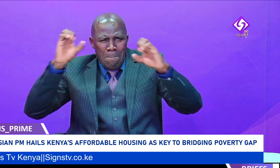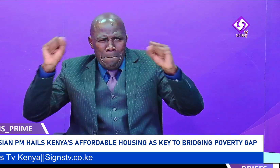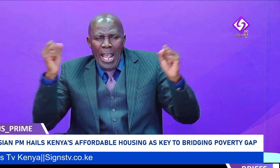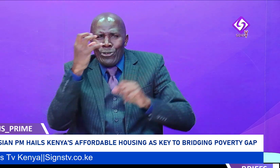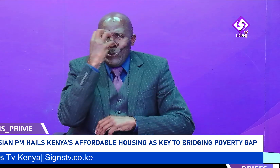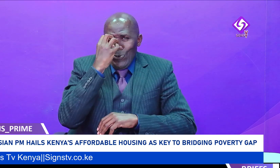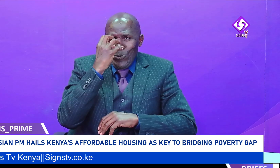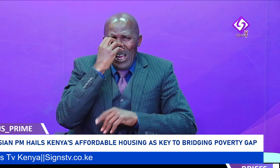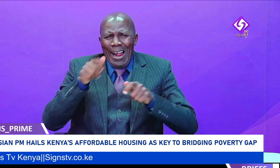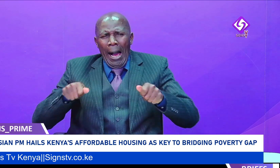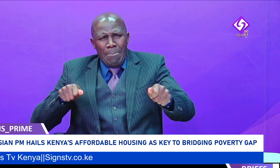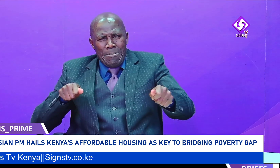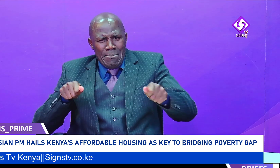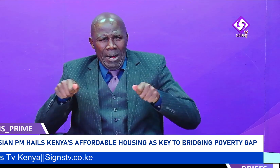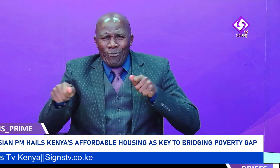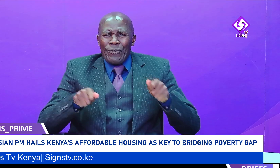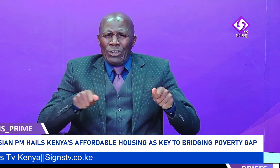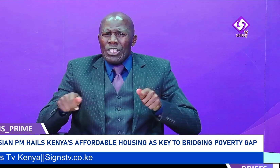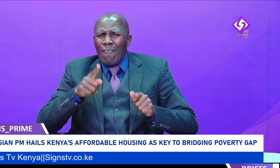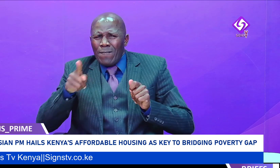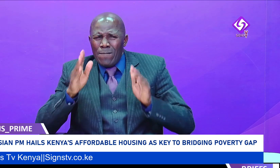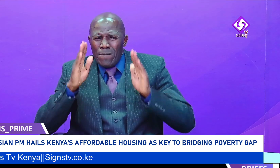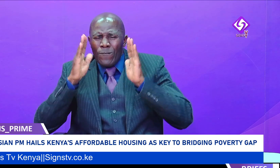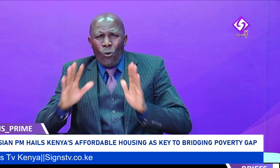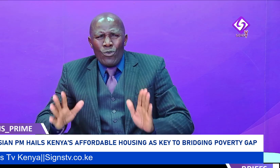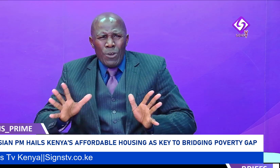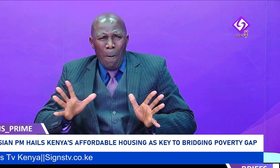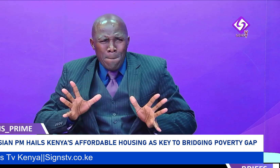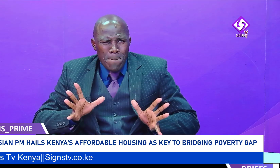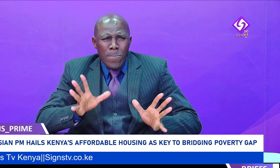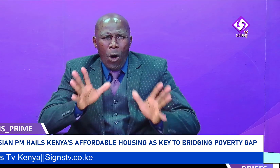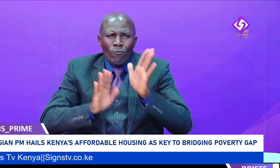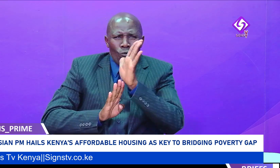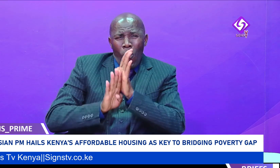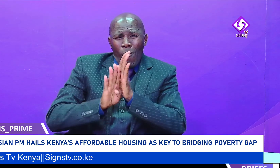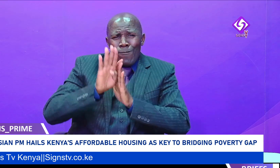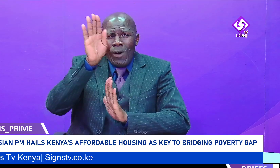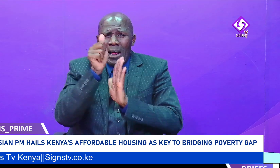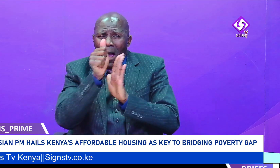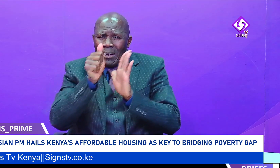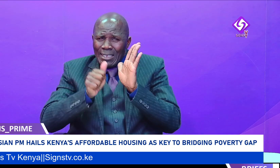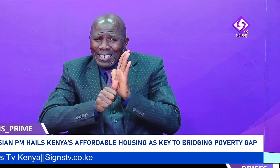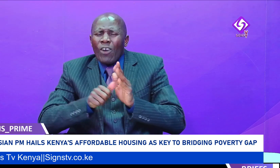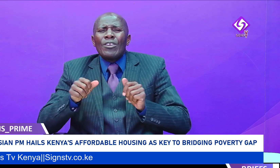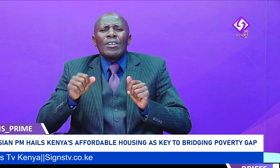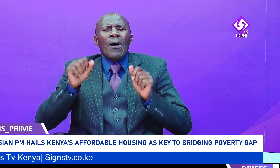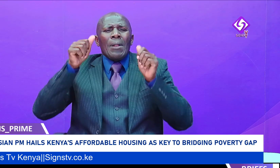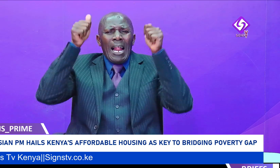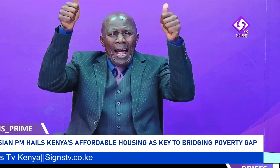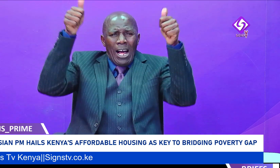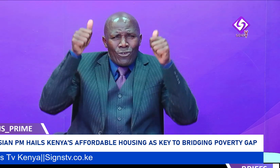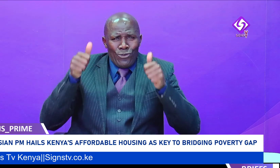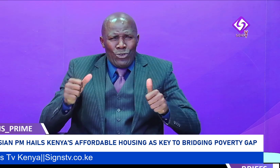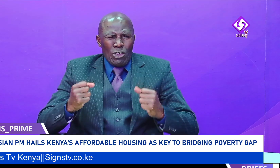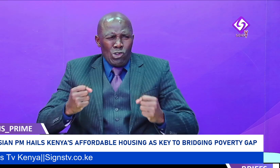administration for its ambitious development agenda, noting its strong focus